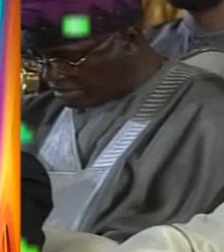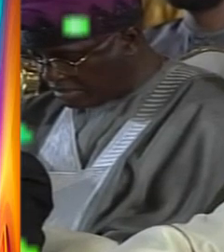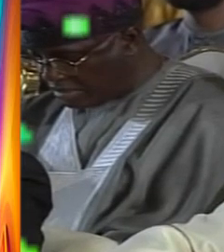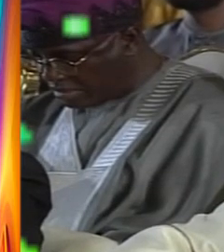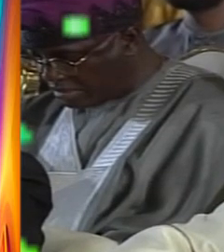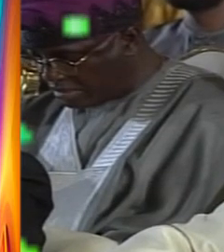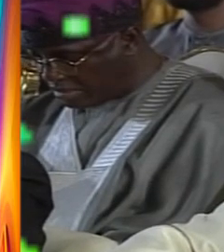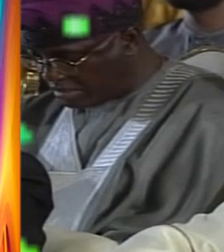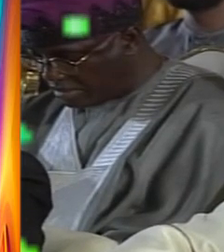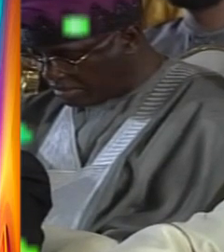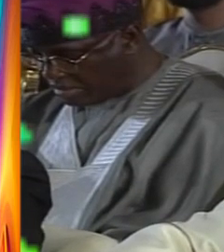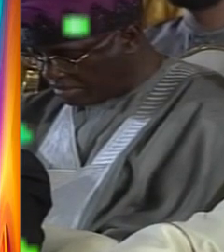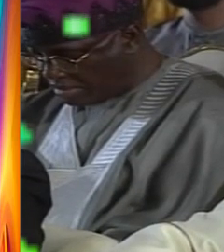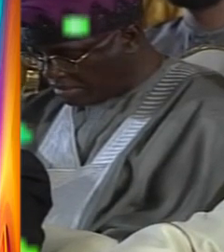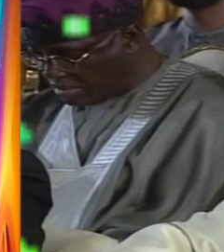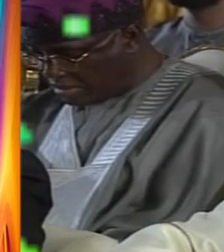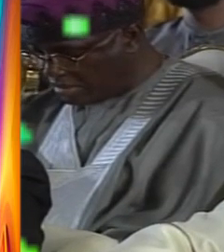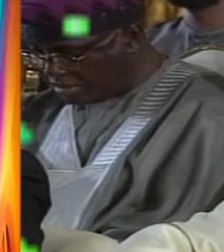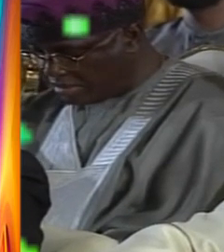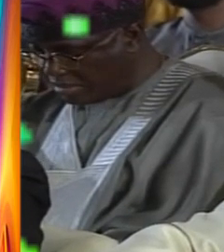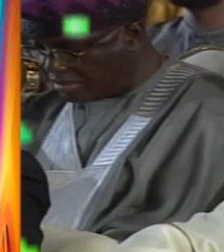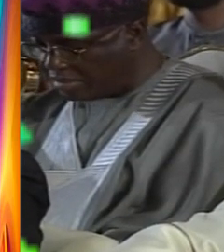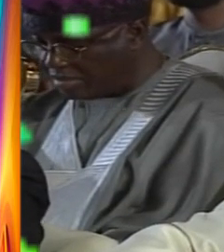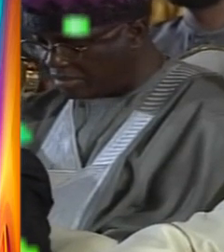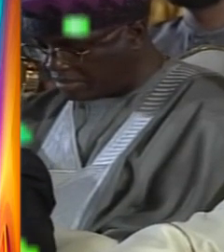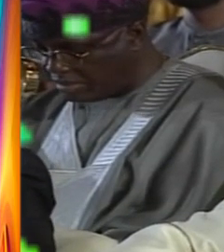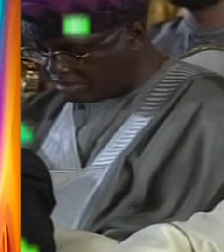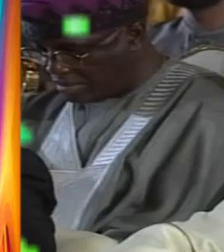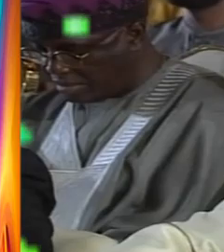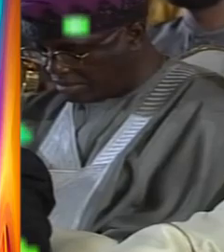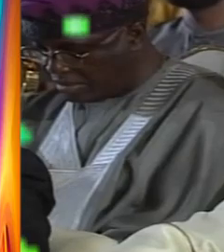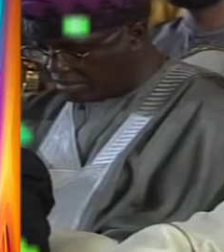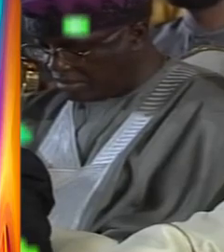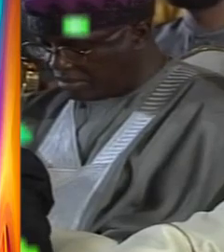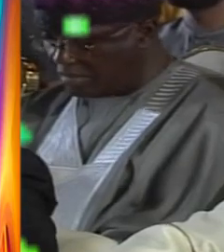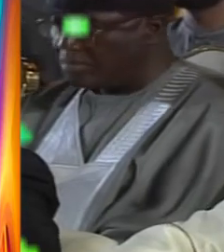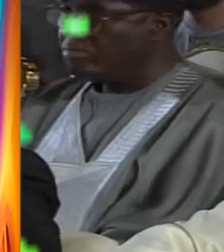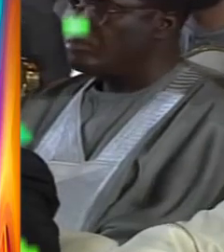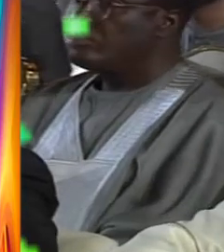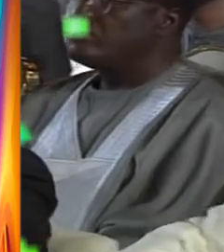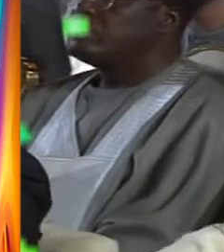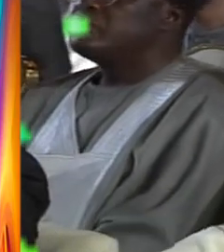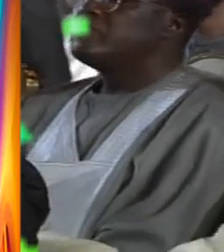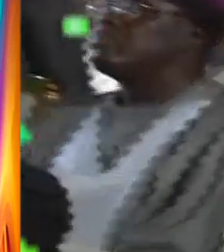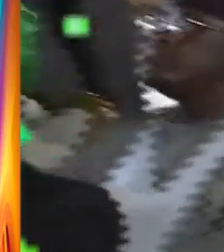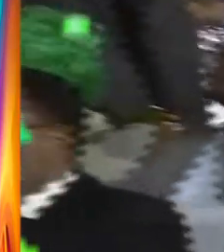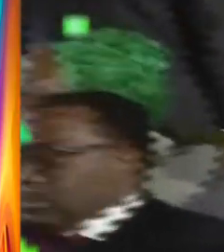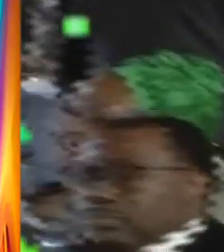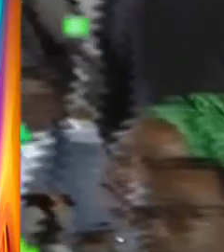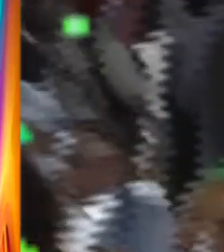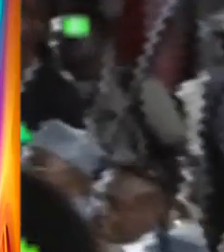Kukah is currently the Catholic Bishop of Sokoto Diocese. Your Excellencies, ladies and gentlemen, may